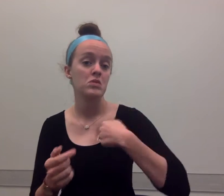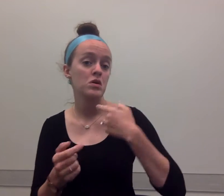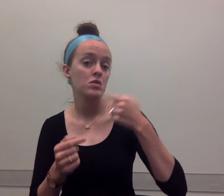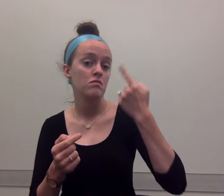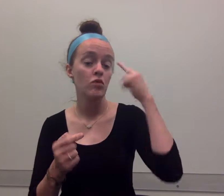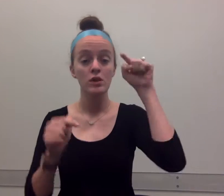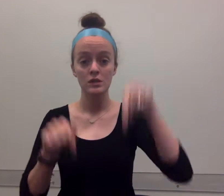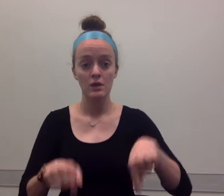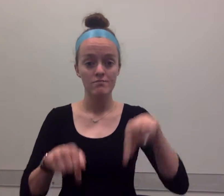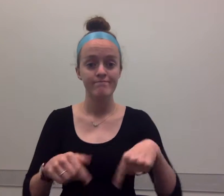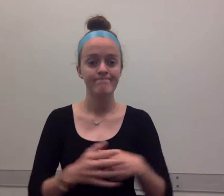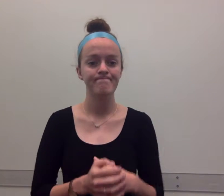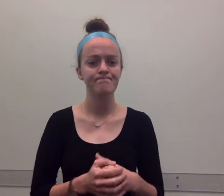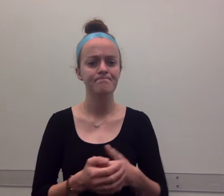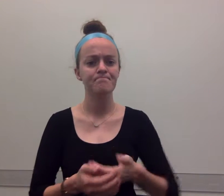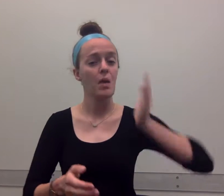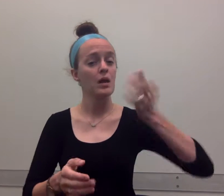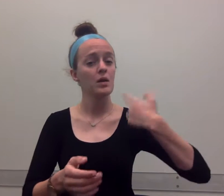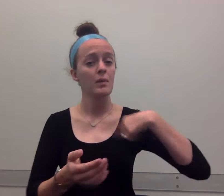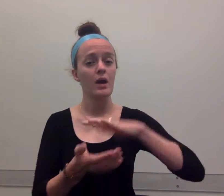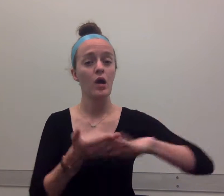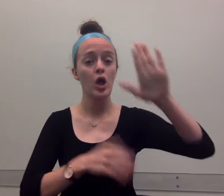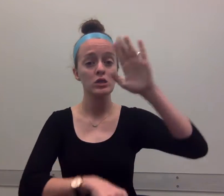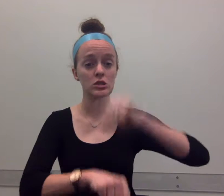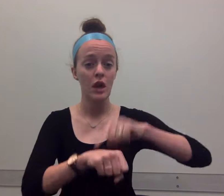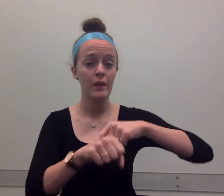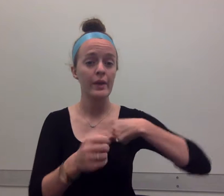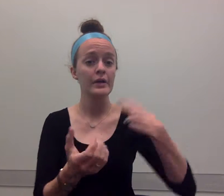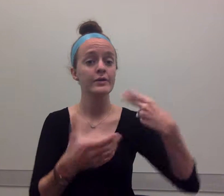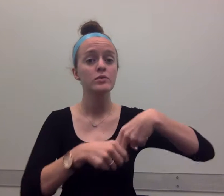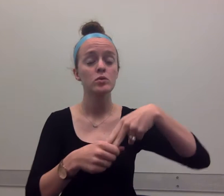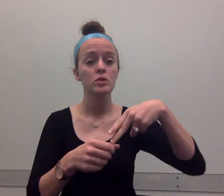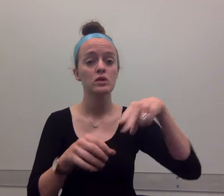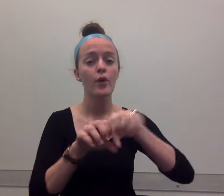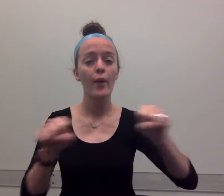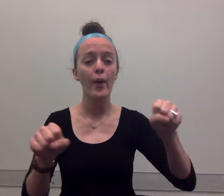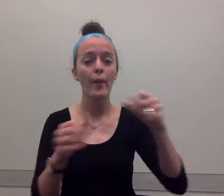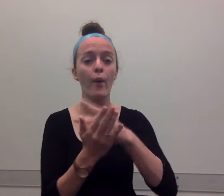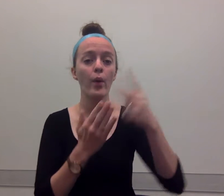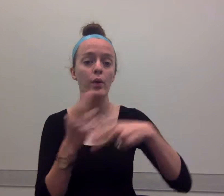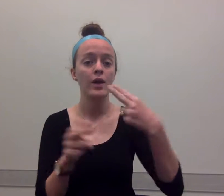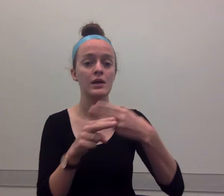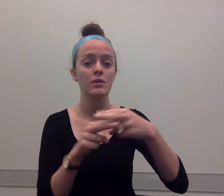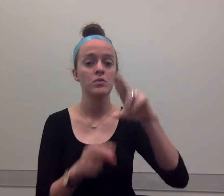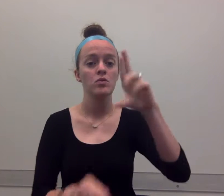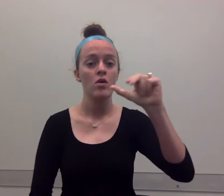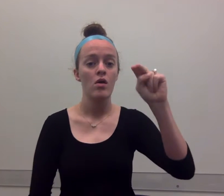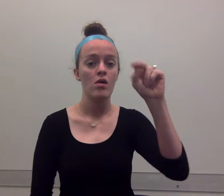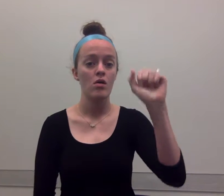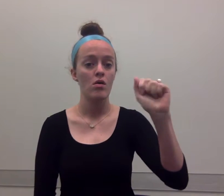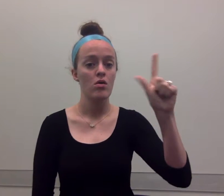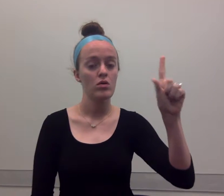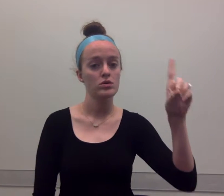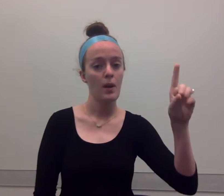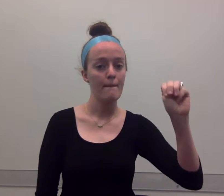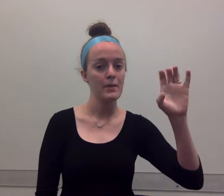During my undergraduate career, I was part of a scholars program titled the Ronald McNair Scholars Program. The Ronald